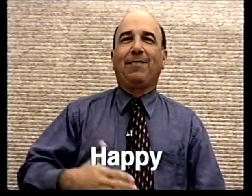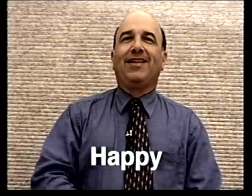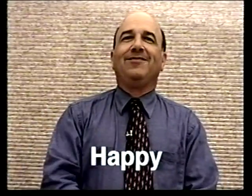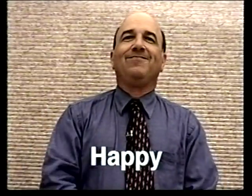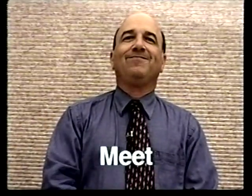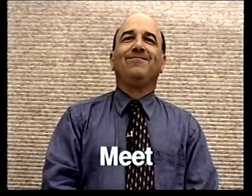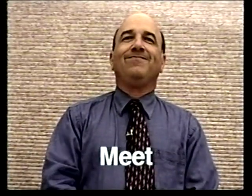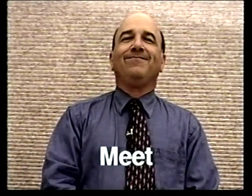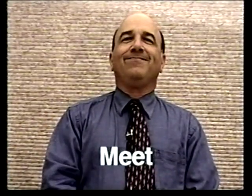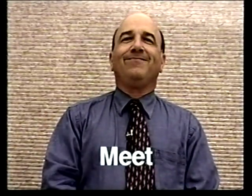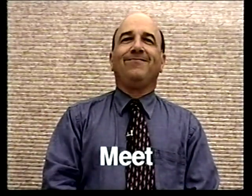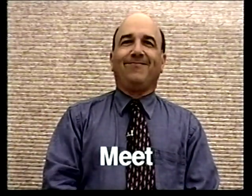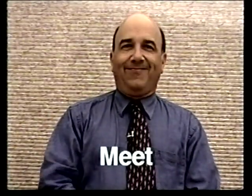happy.